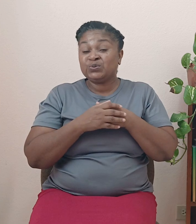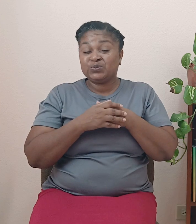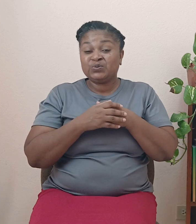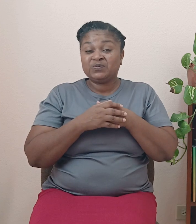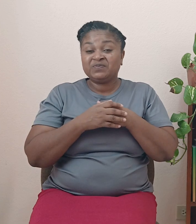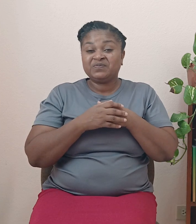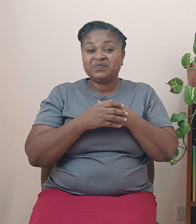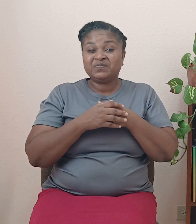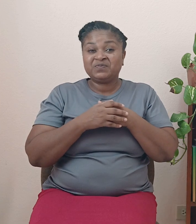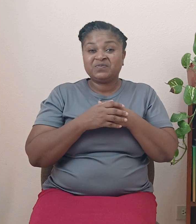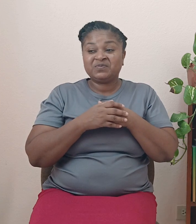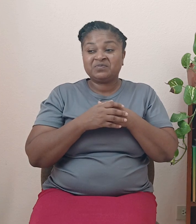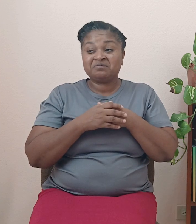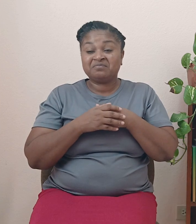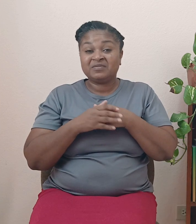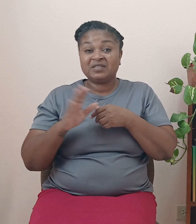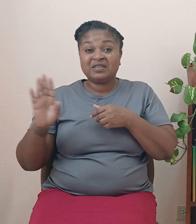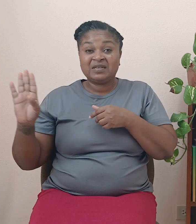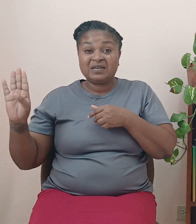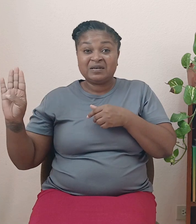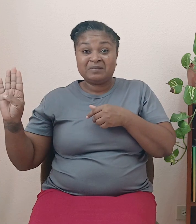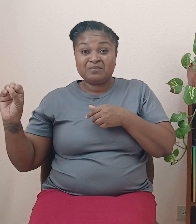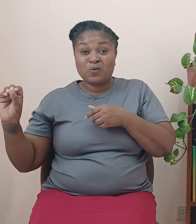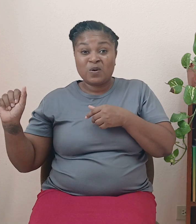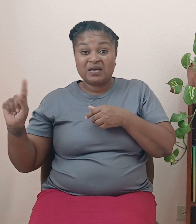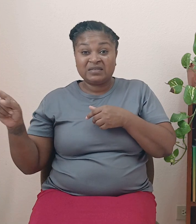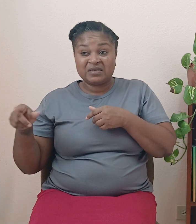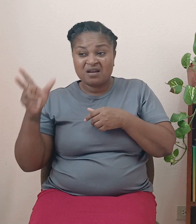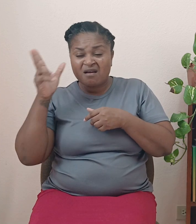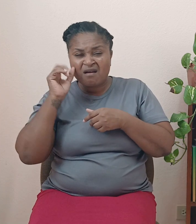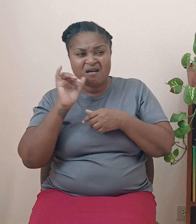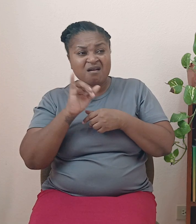C. He heard that she had been kind to Naomi.